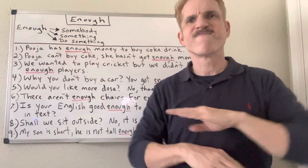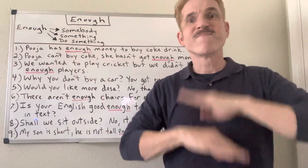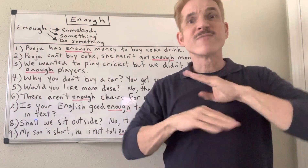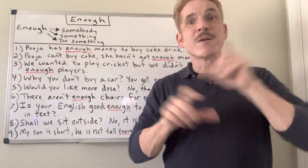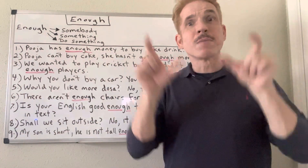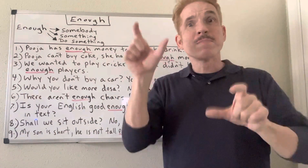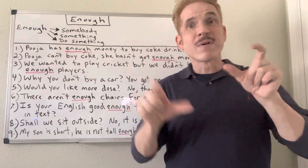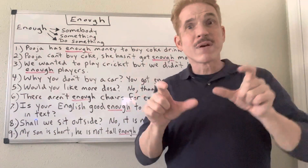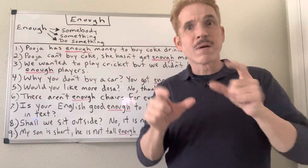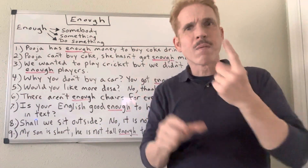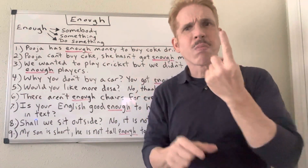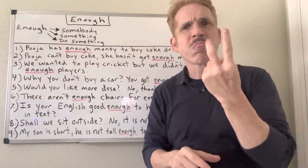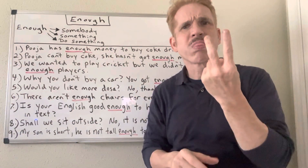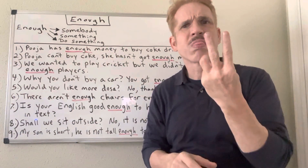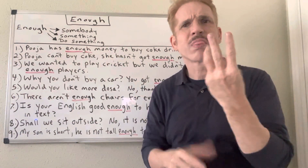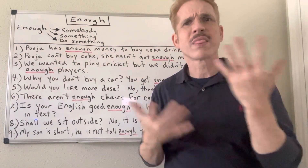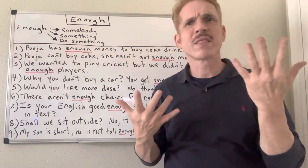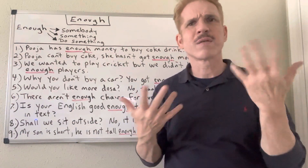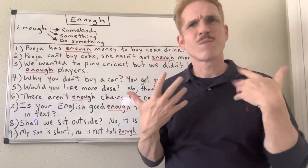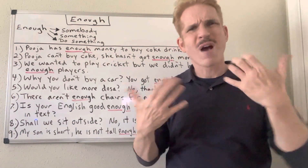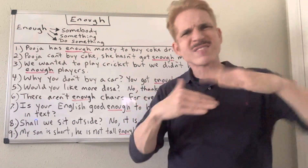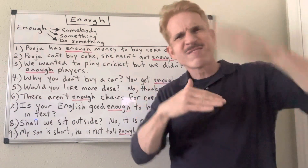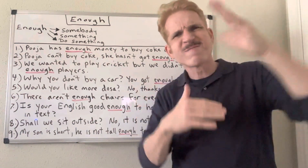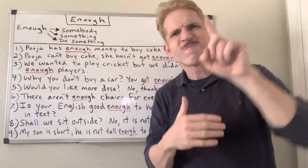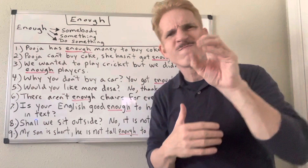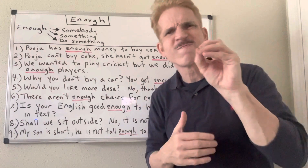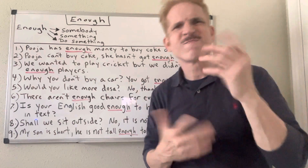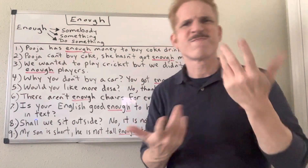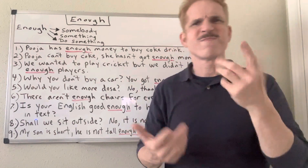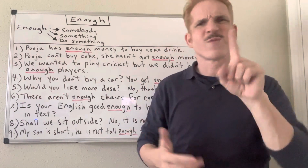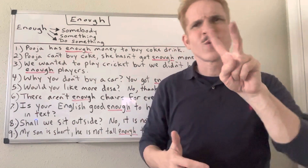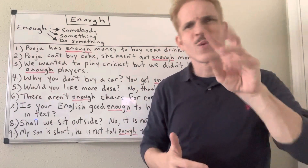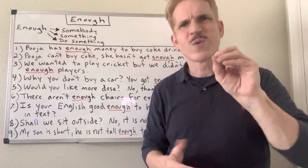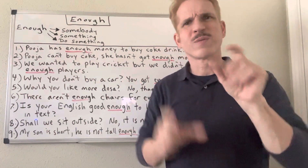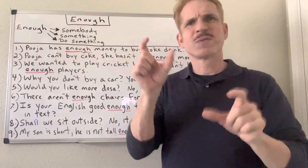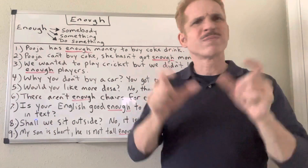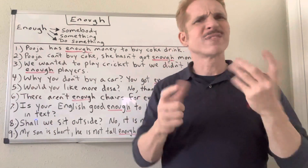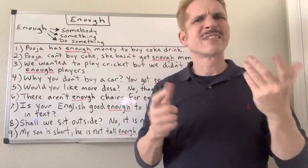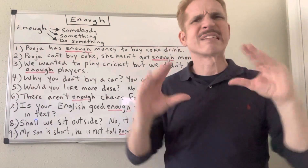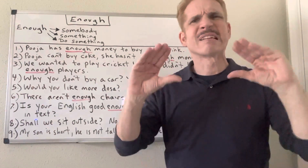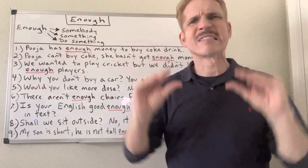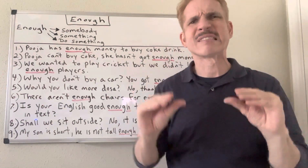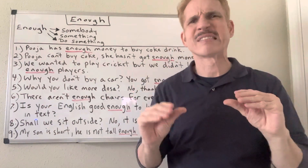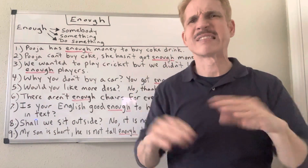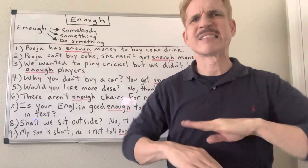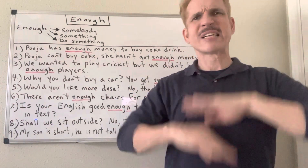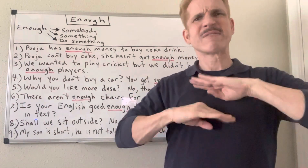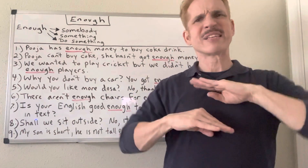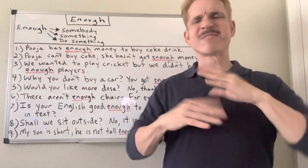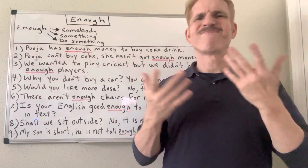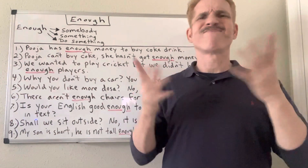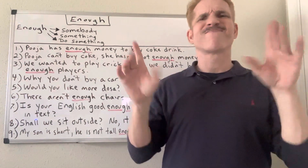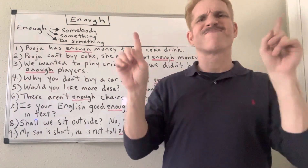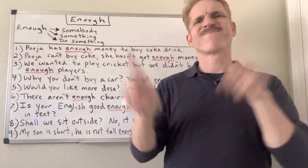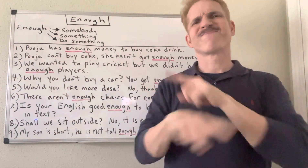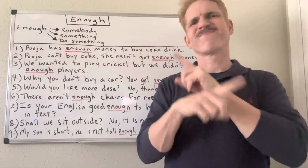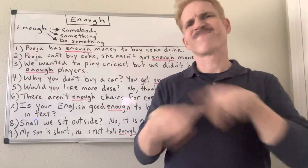this level. So in case the comet comes back wondering, well, how far did you take this? Well, we took it to